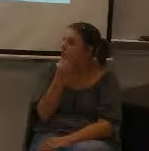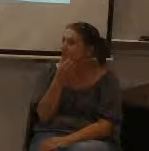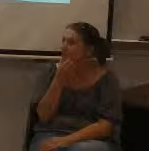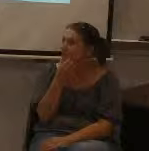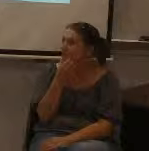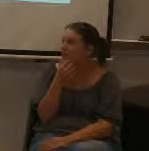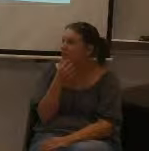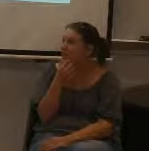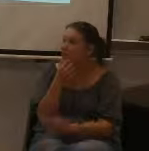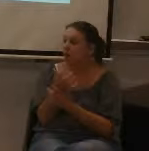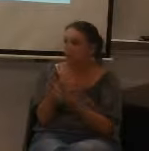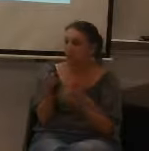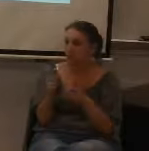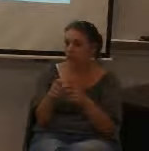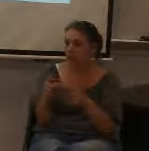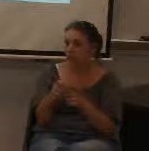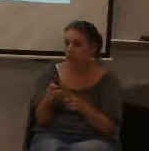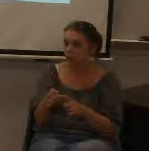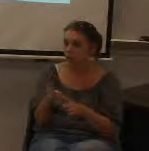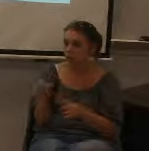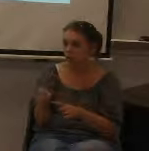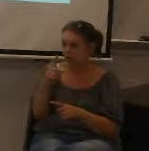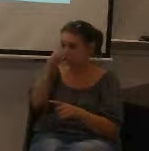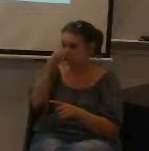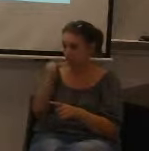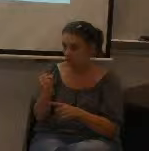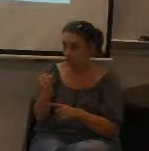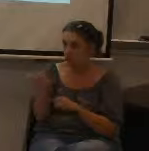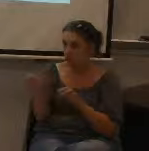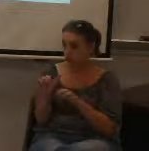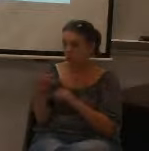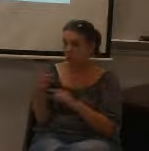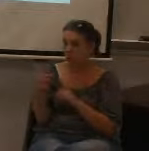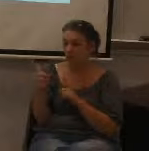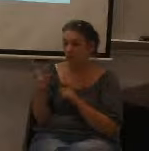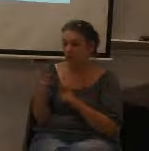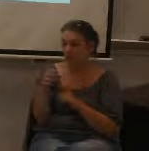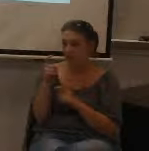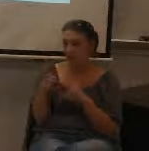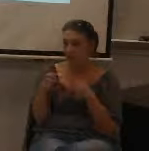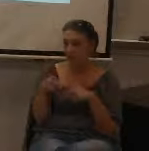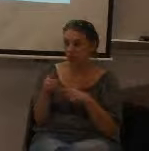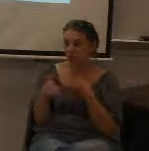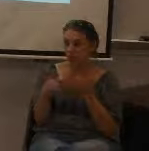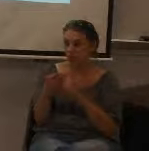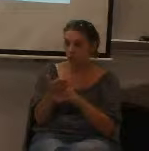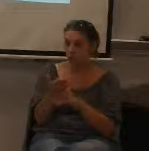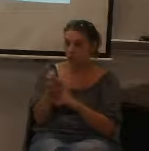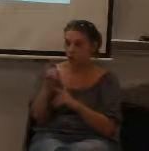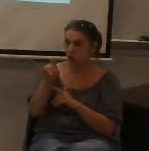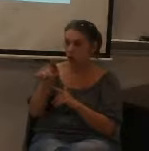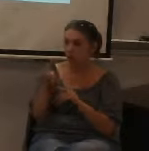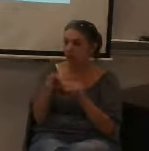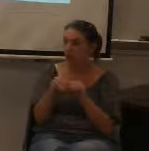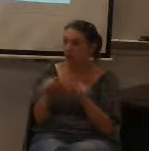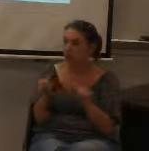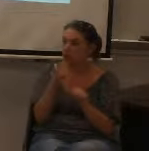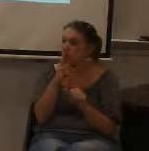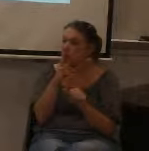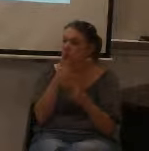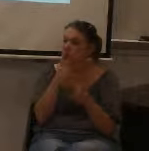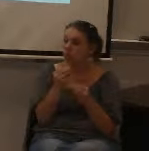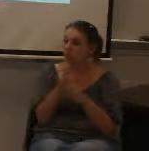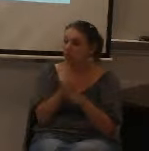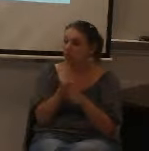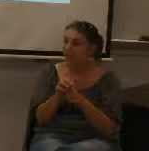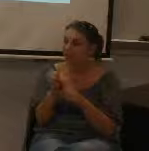A bunch of terminology that you need to memorize, and you do so pretty quickly, because as we go through the ecology of groundwaters, wetlands, all